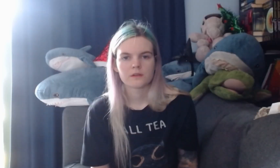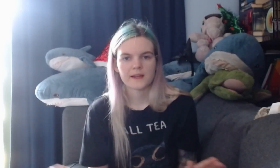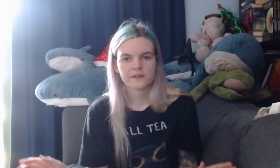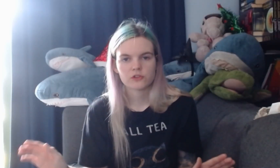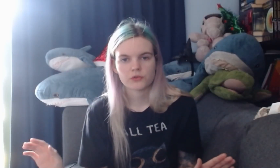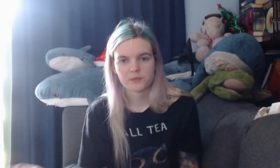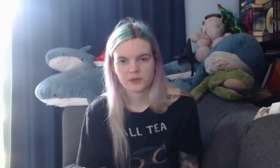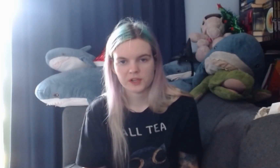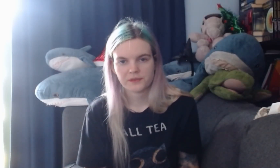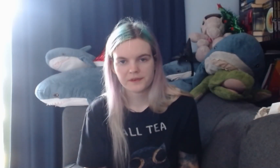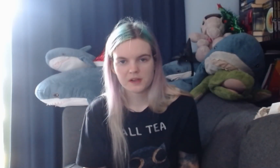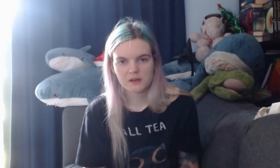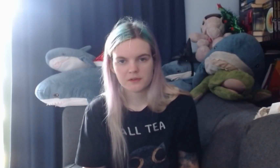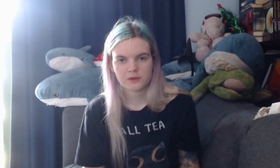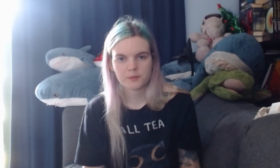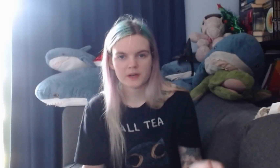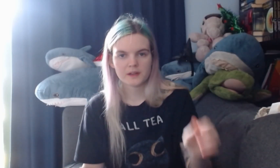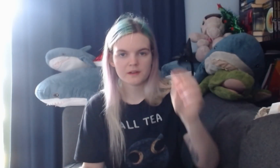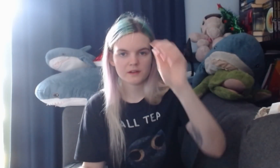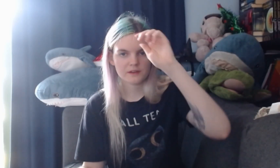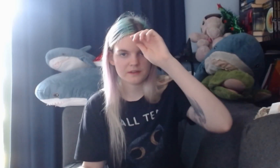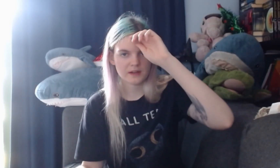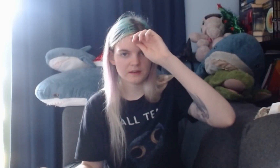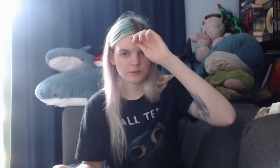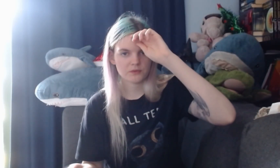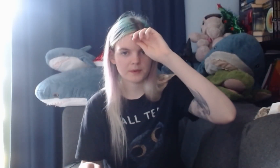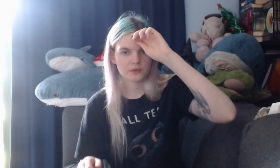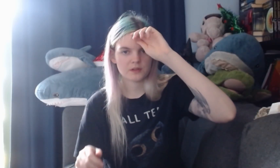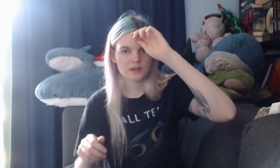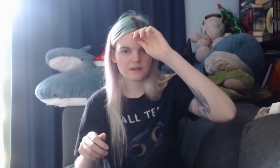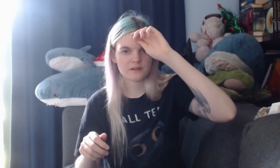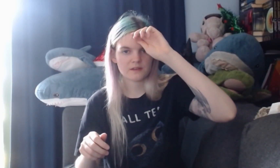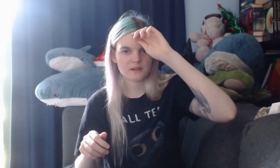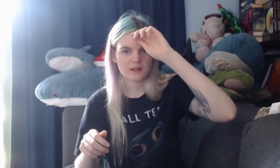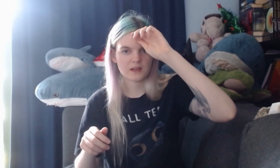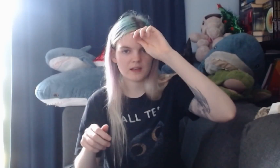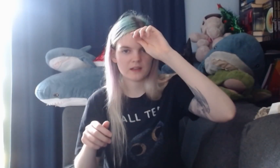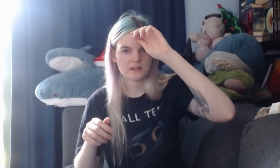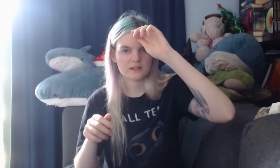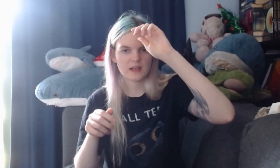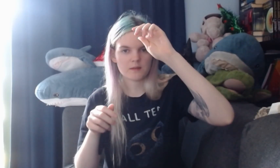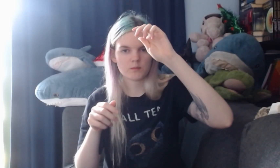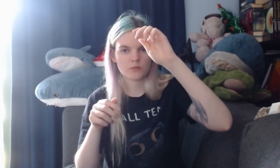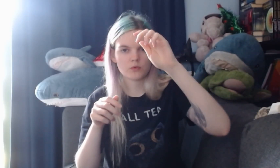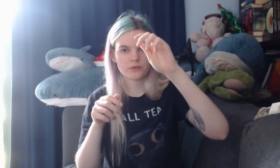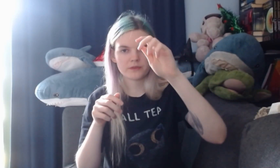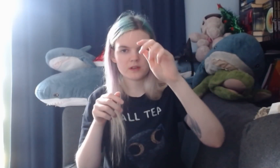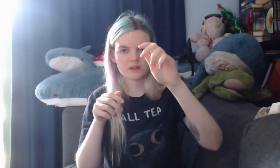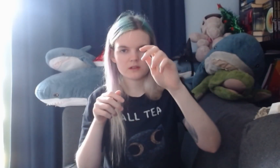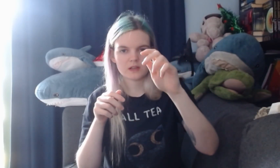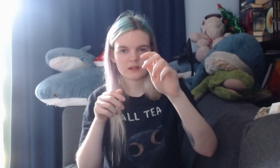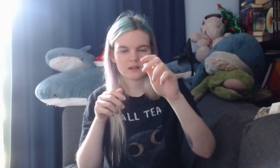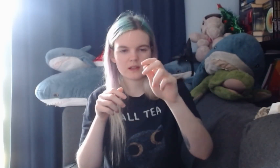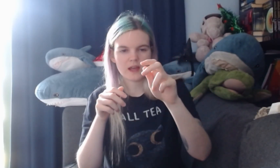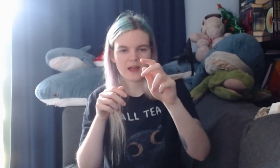Next, he shows us brother and sister. For brother, he starts with about this and then moves it, and the